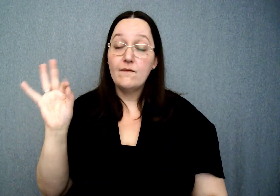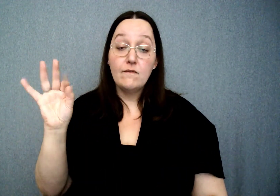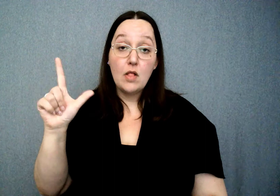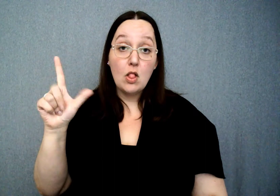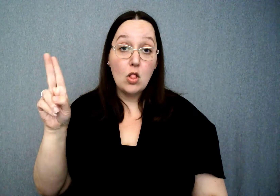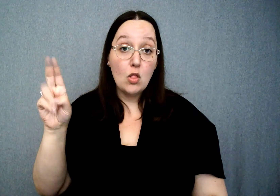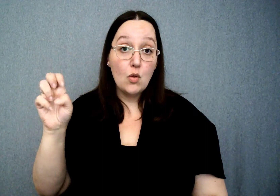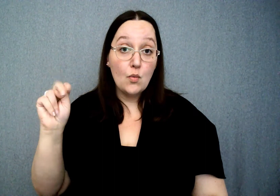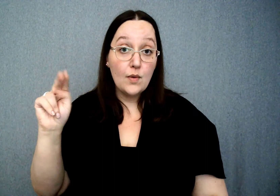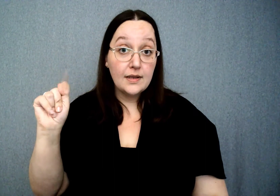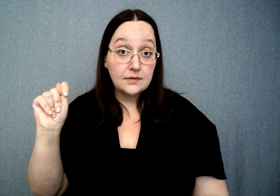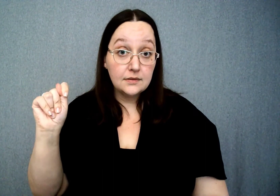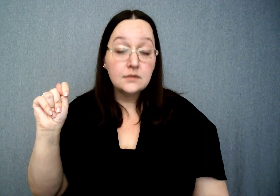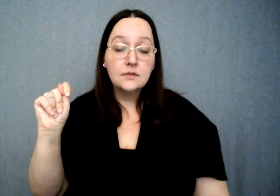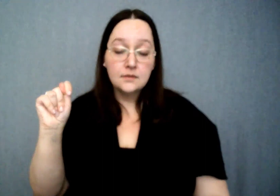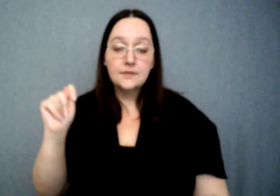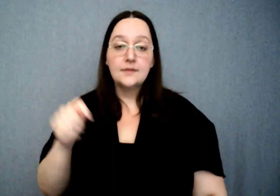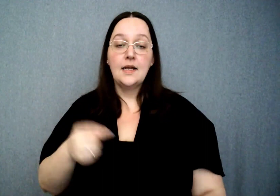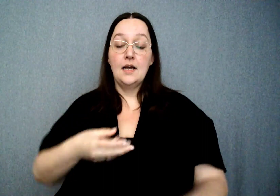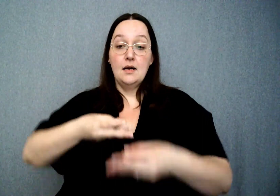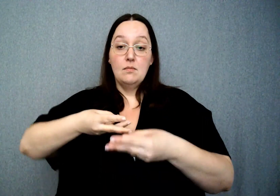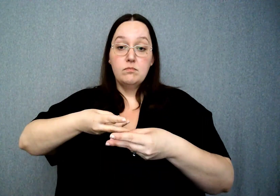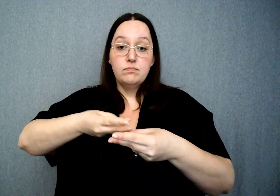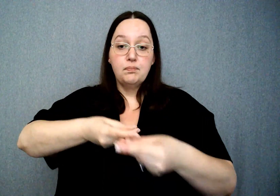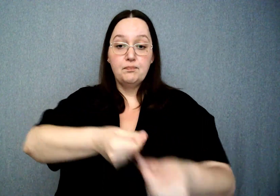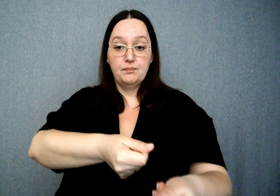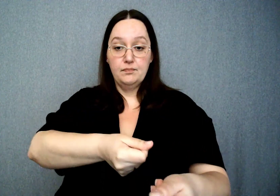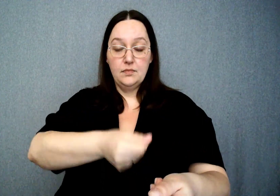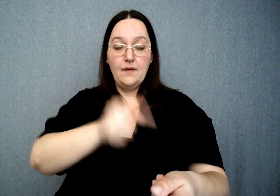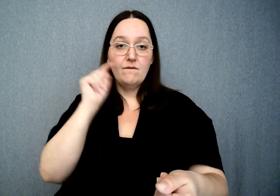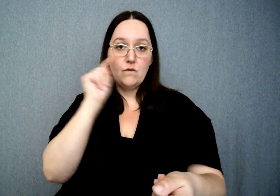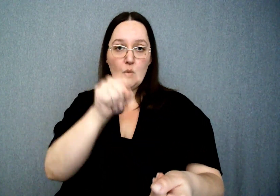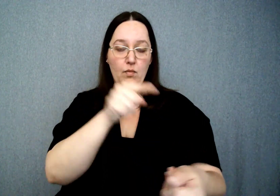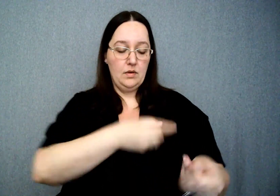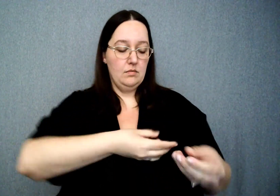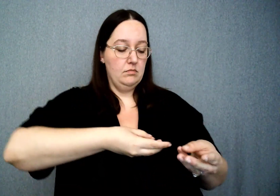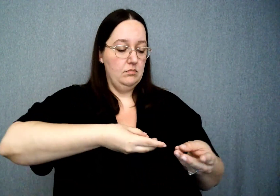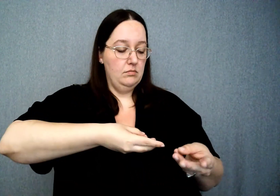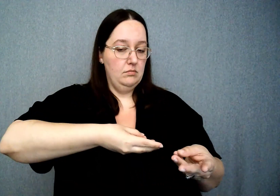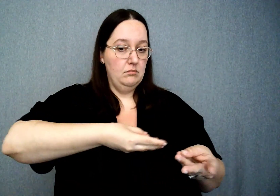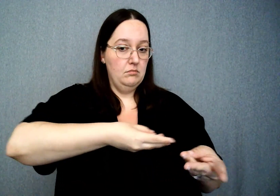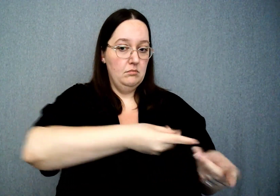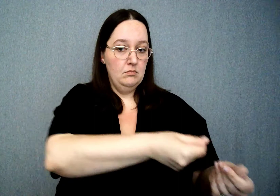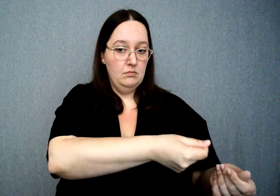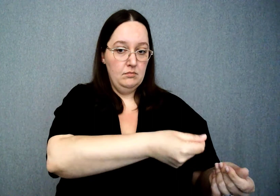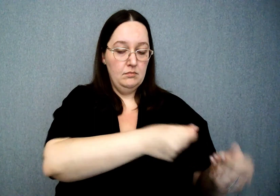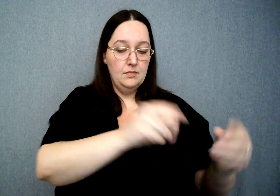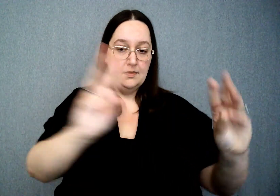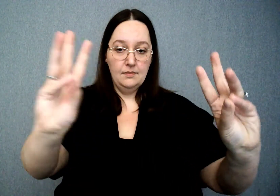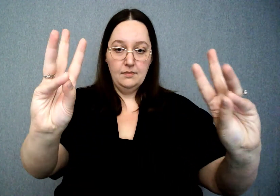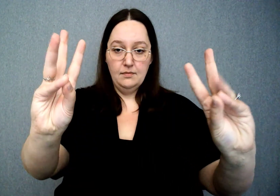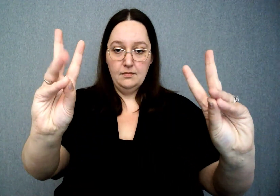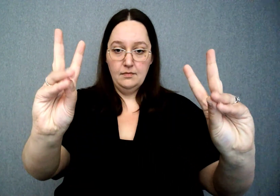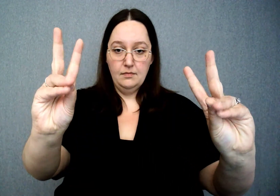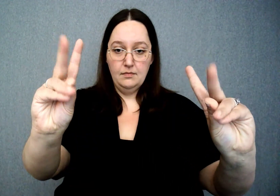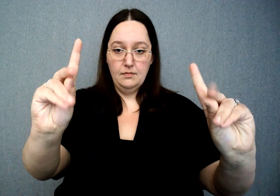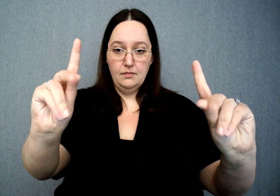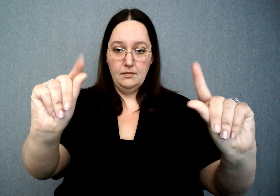Smooth or fluent, however, you're going to have W's to A's, palms up,